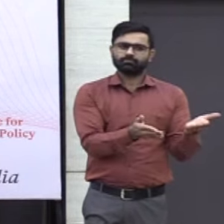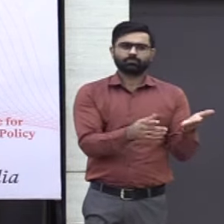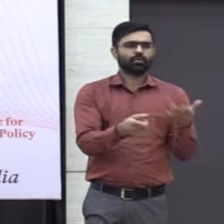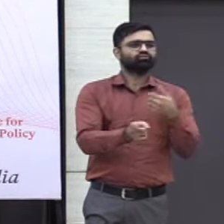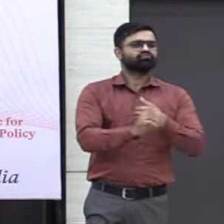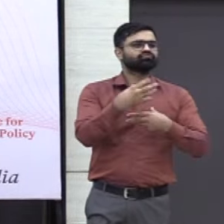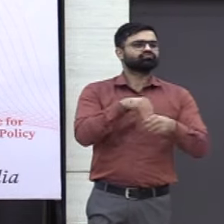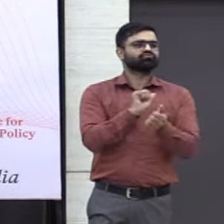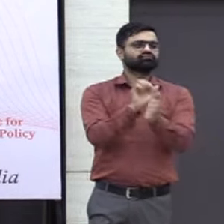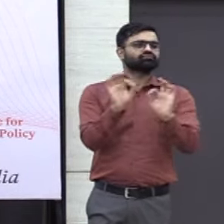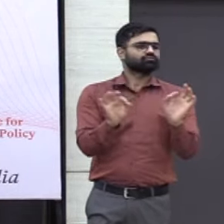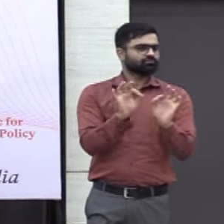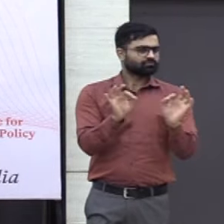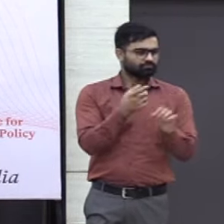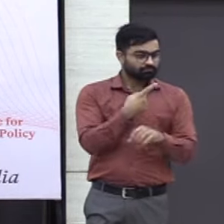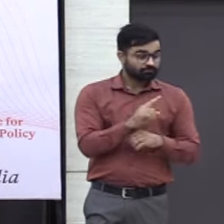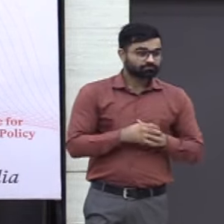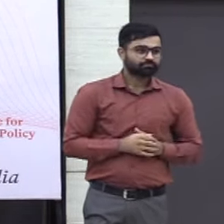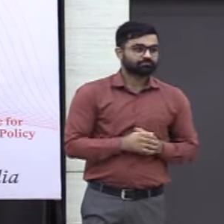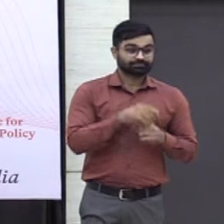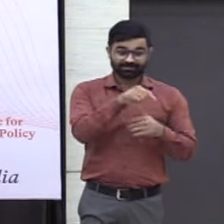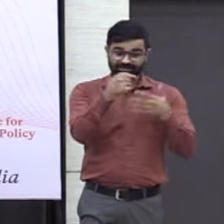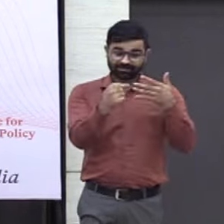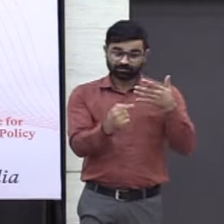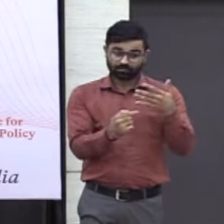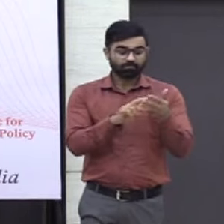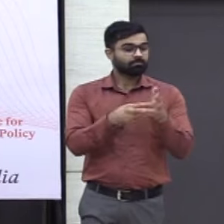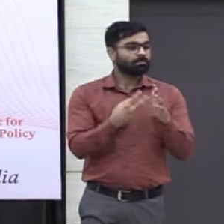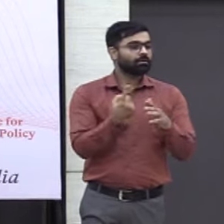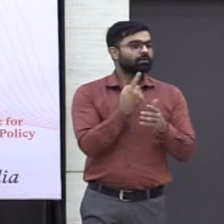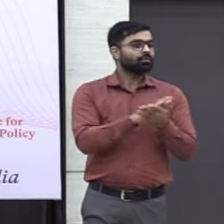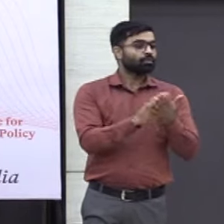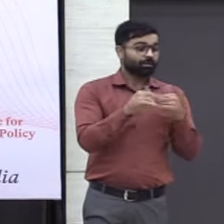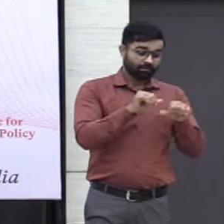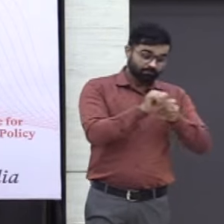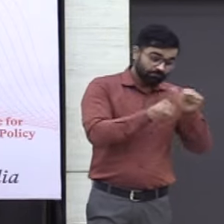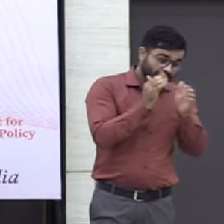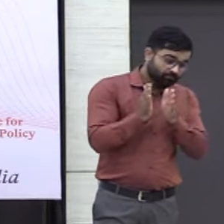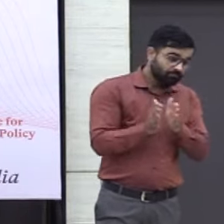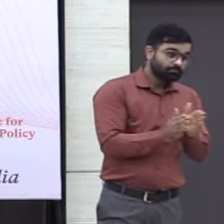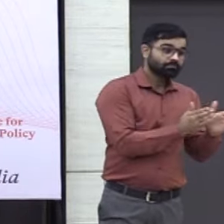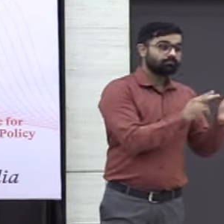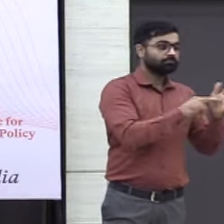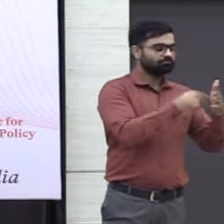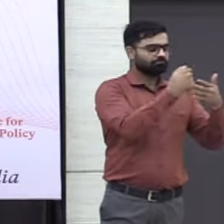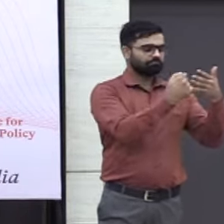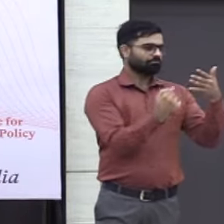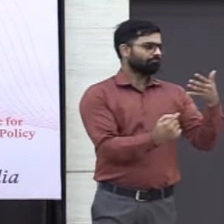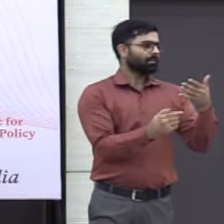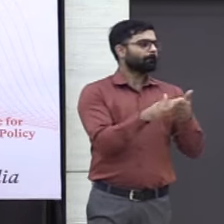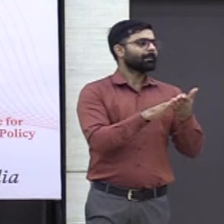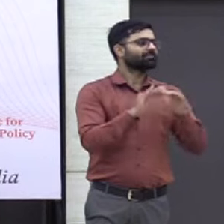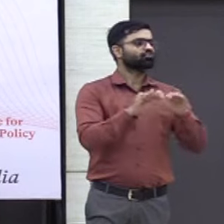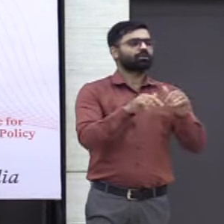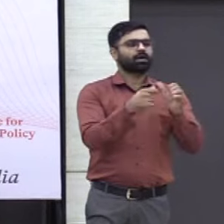released on bail. Right? But this should only be done through a procedure that is reasonable, consistent